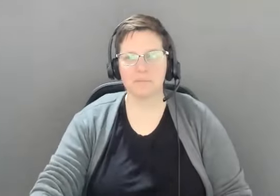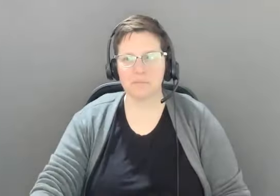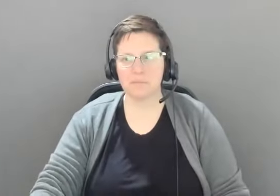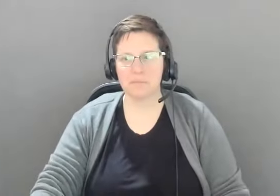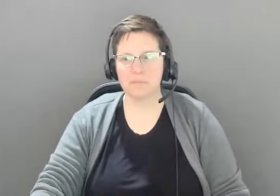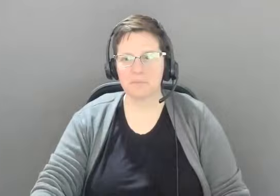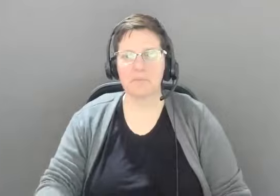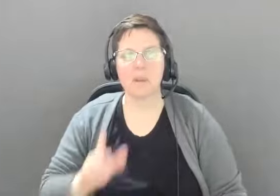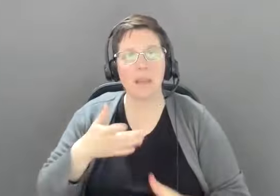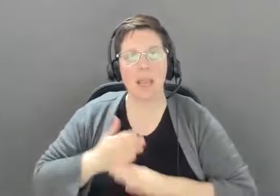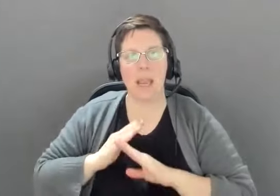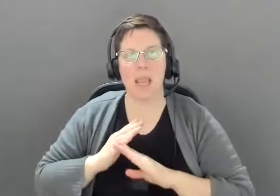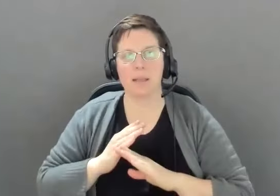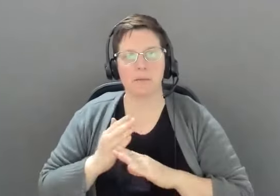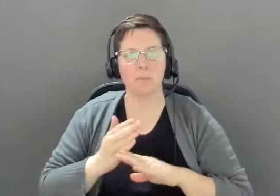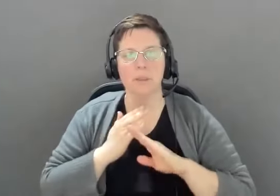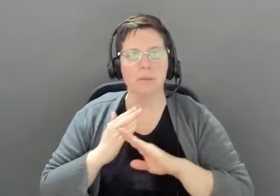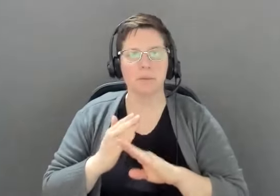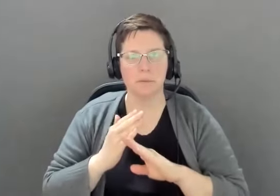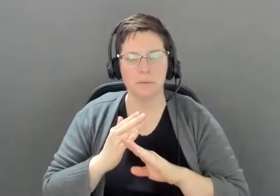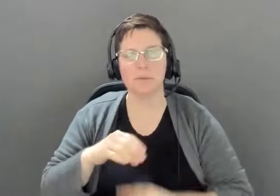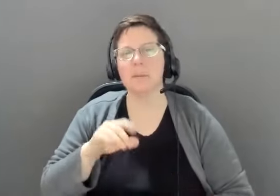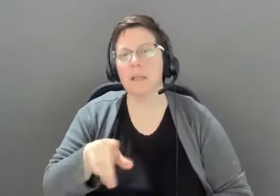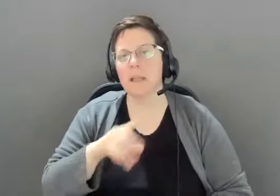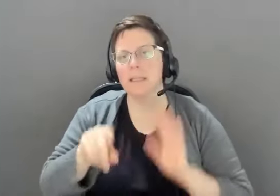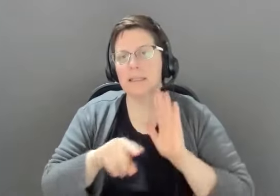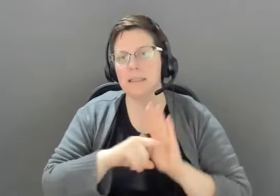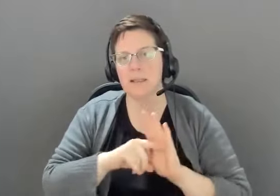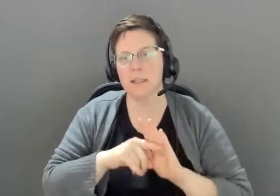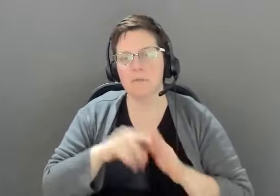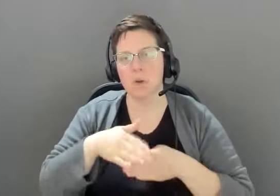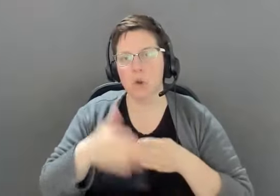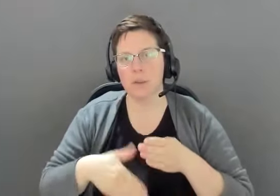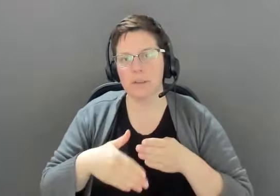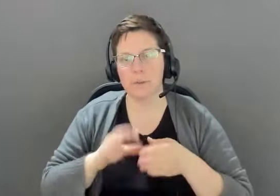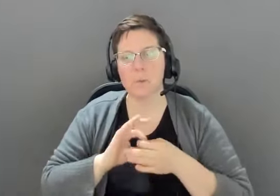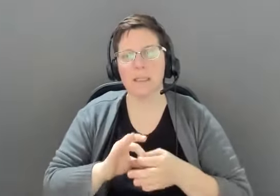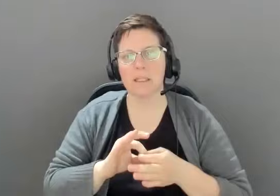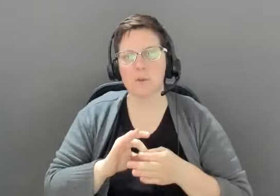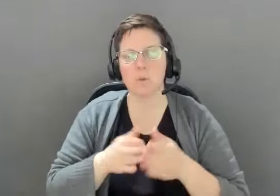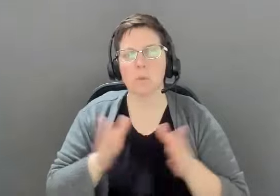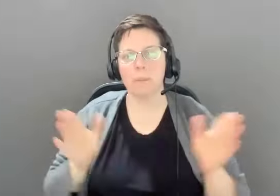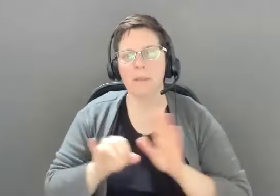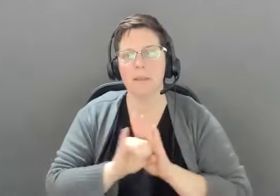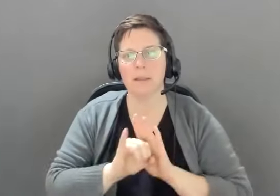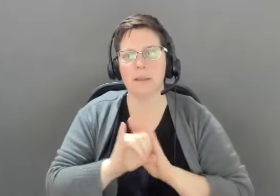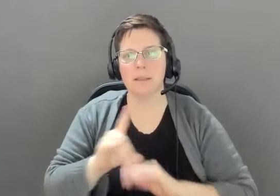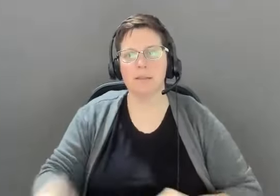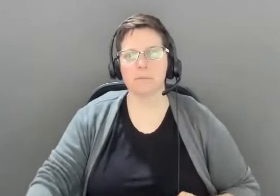those individuals, safeguarding them from shame and negative consequences associated with public identification. And this protection